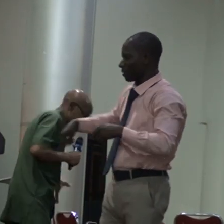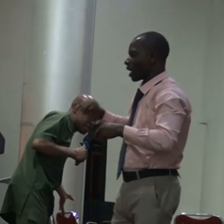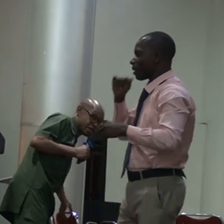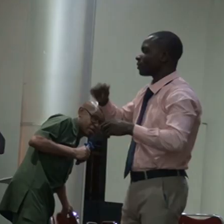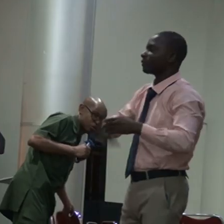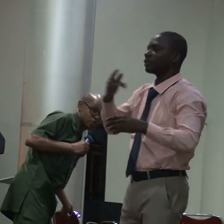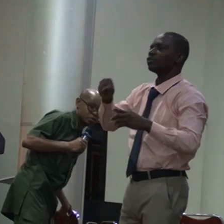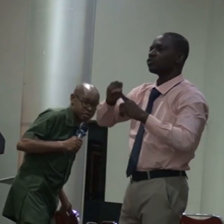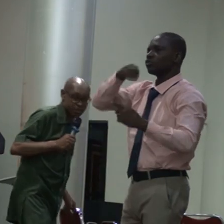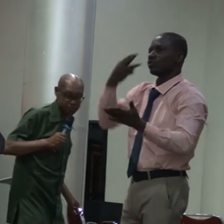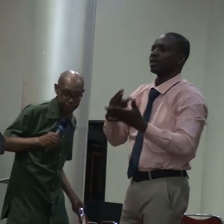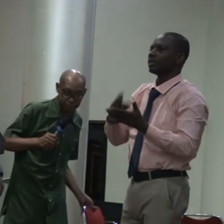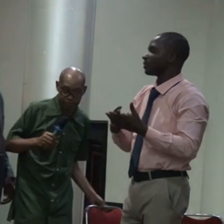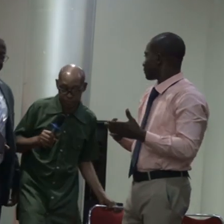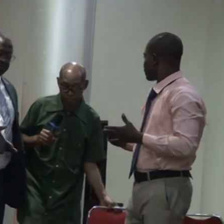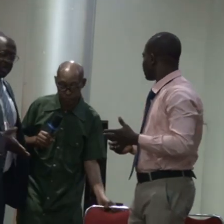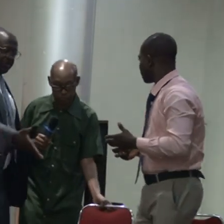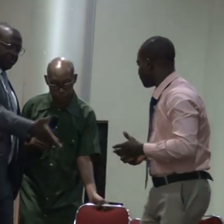please, so that I can continue this.